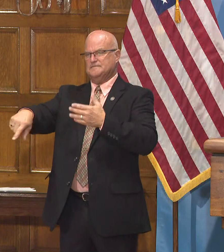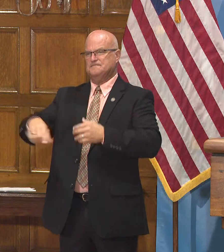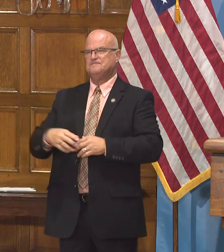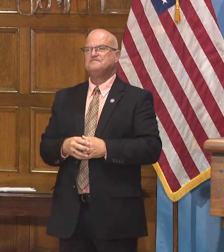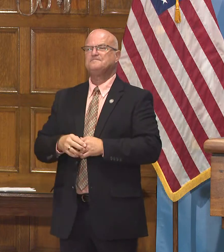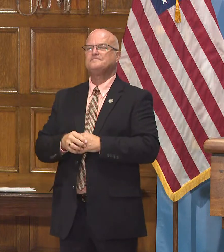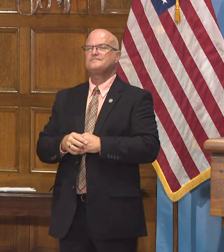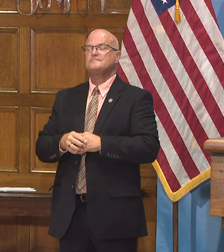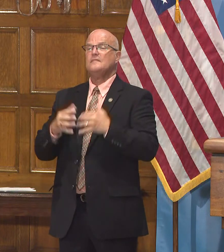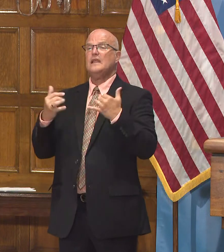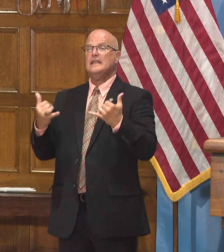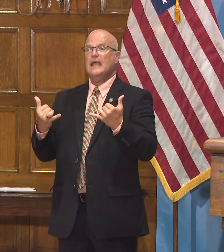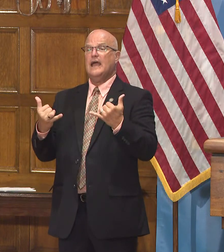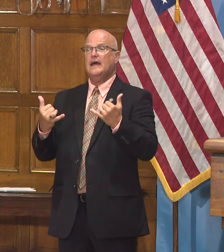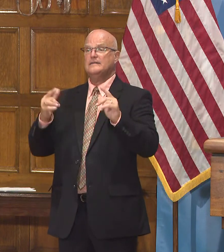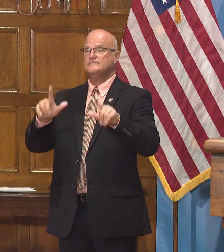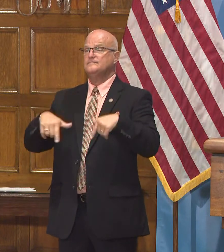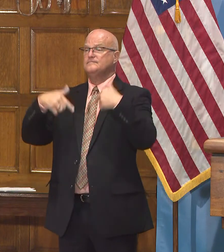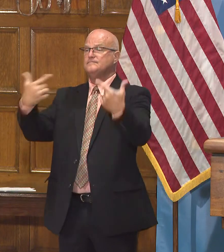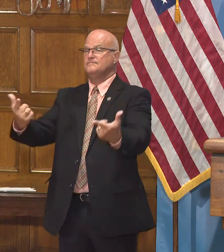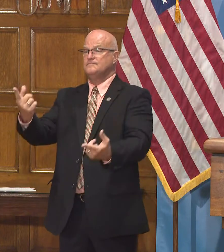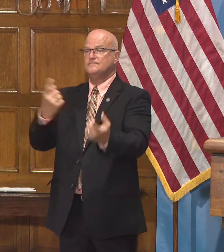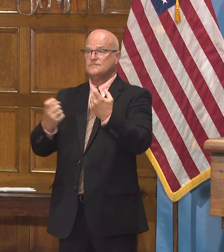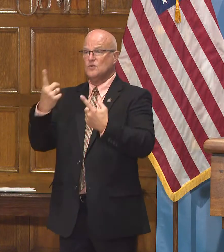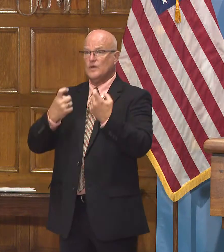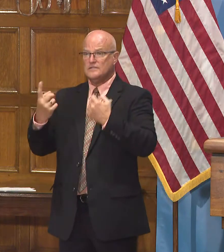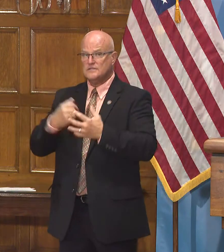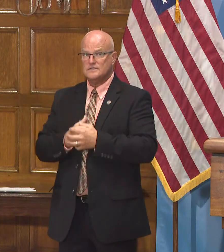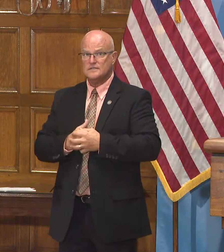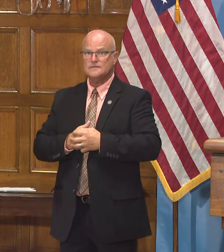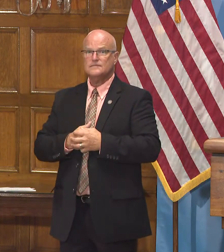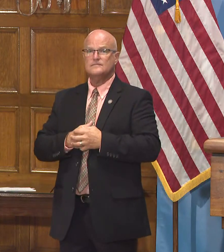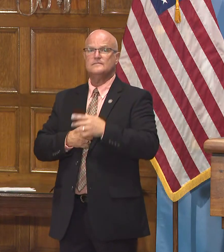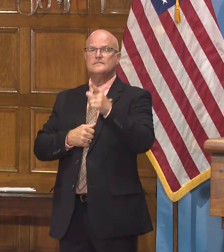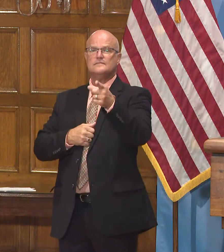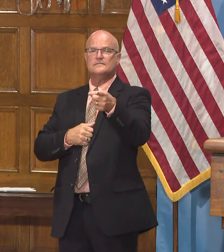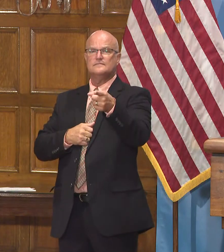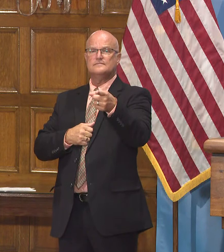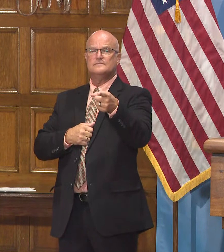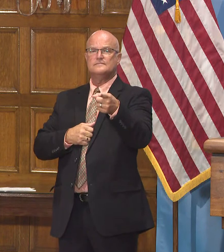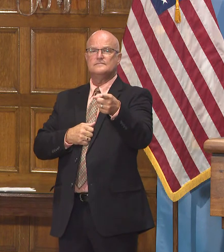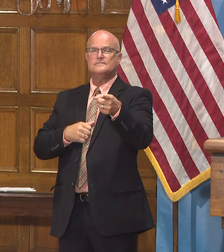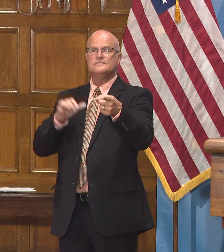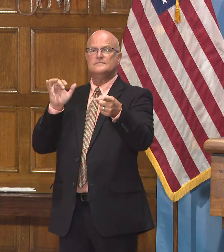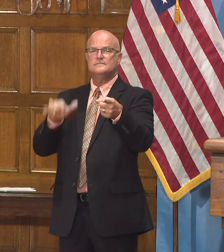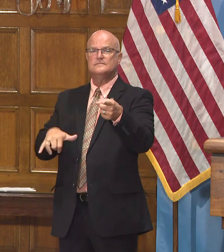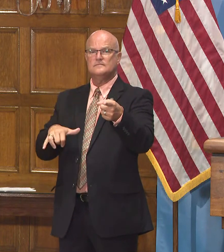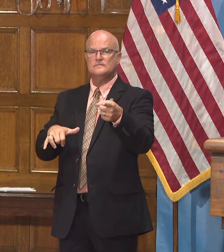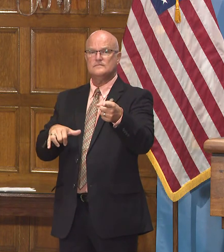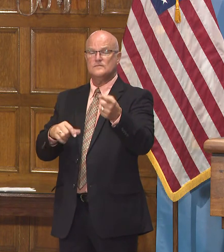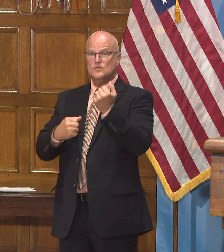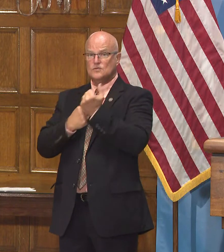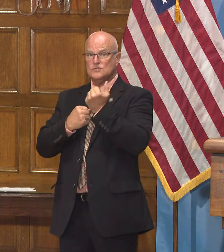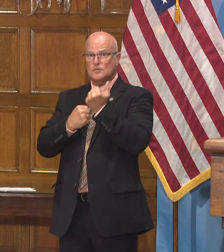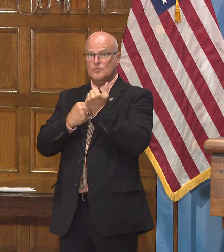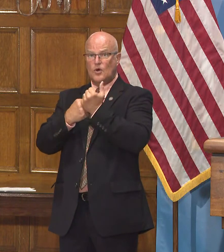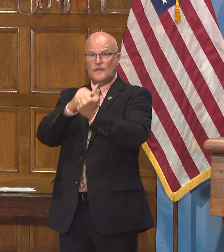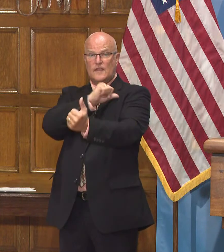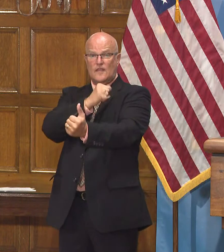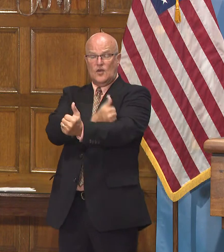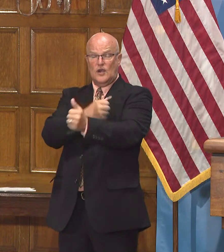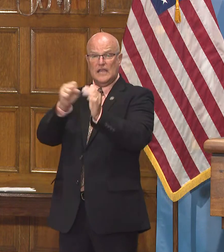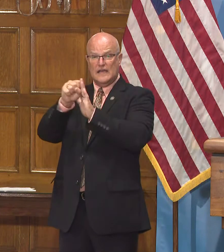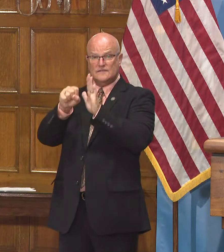week. With that, be happy to turn it open to any questions. You said that you support the authority of